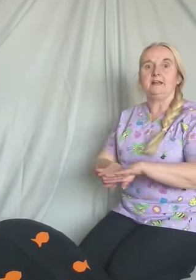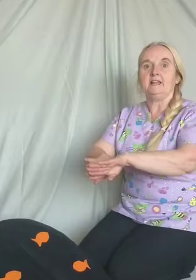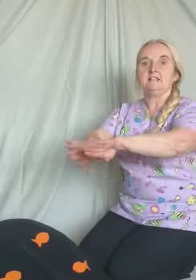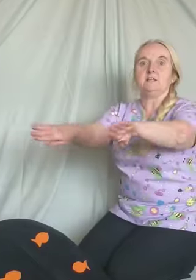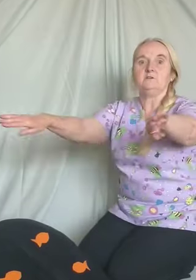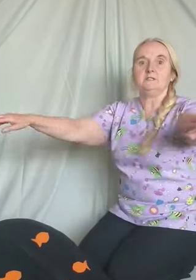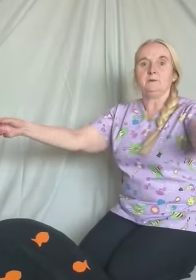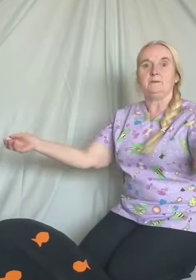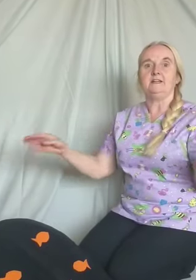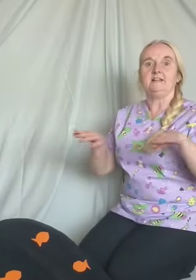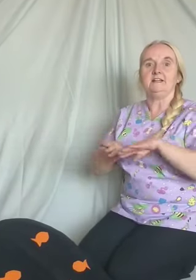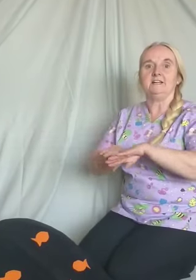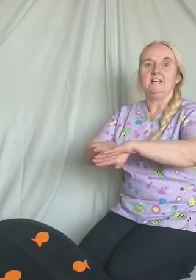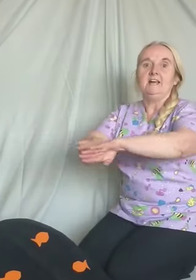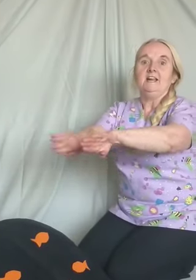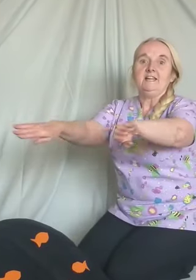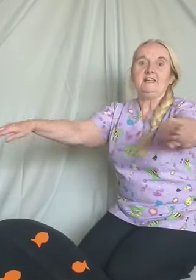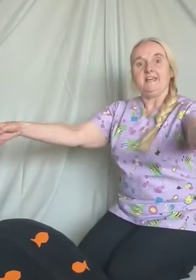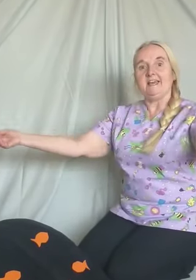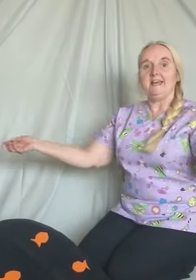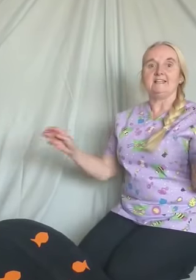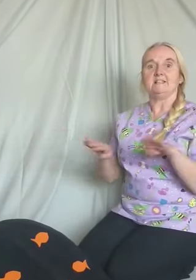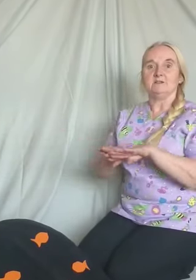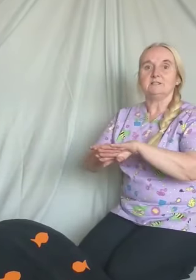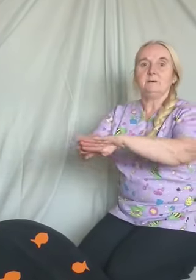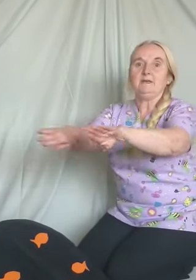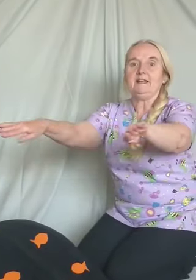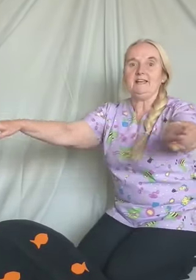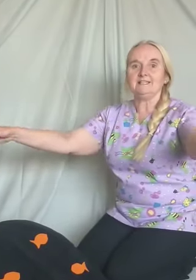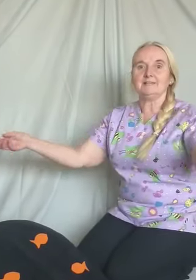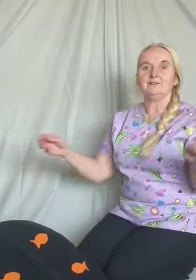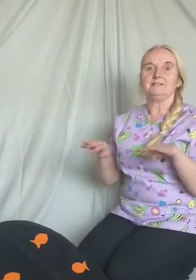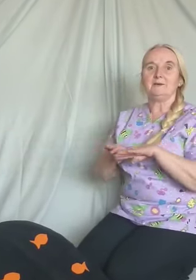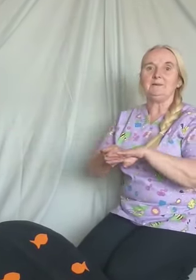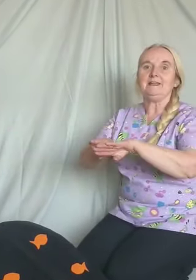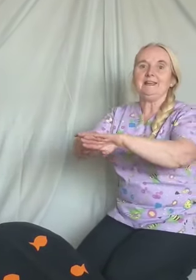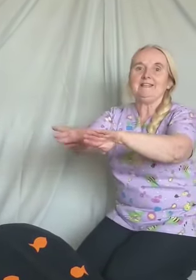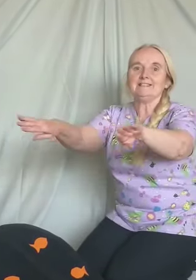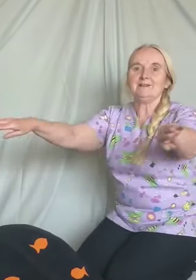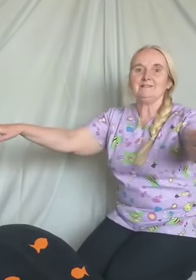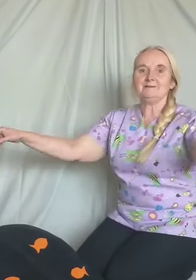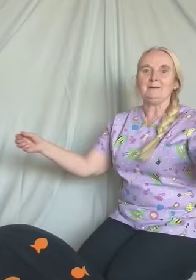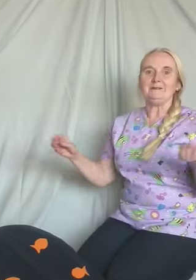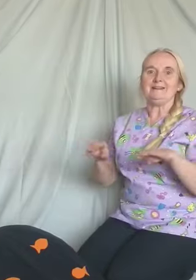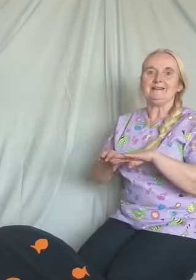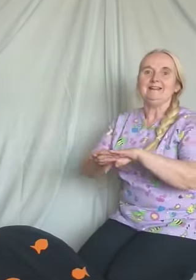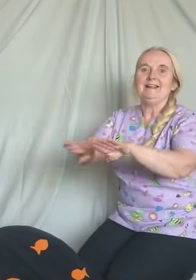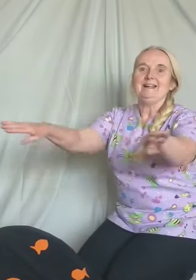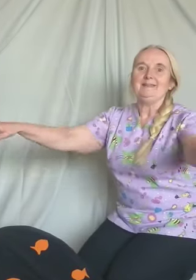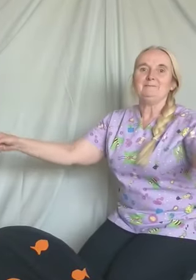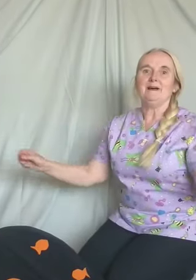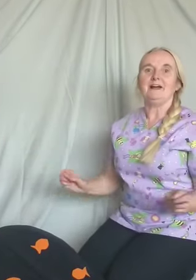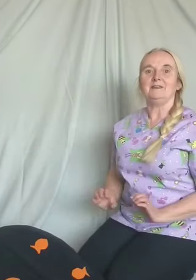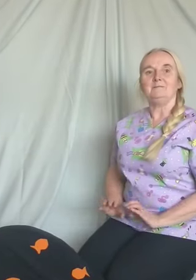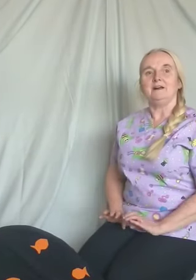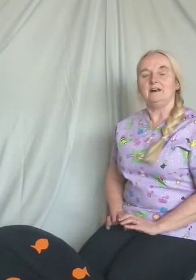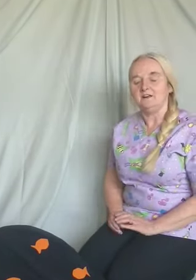let's go swimming, yeah, let's go swimming, let's go swimming, let's go swimming in the bottom of